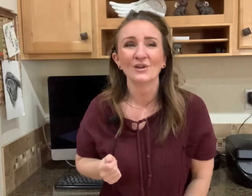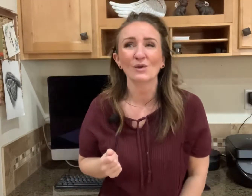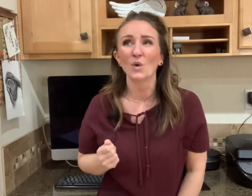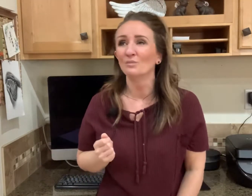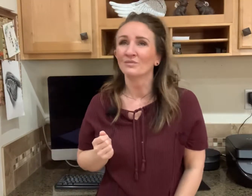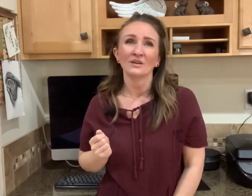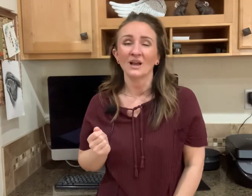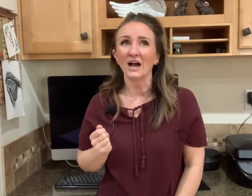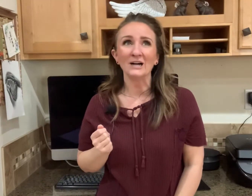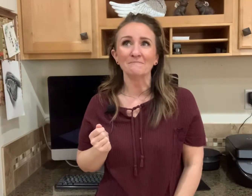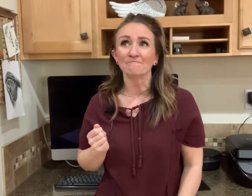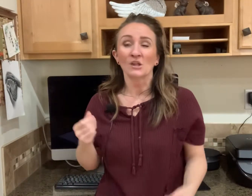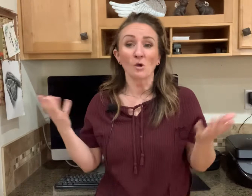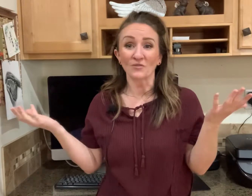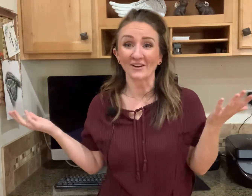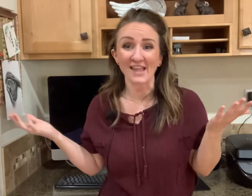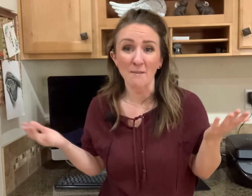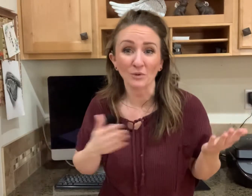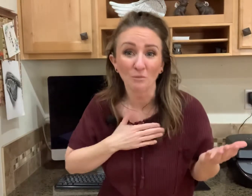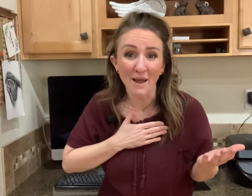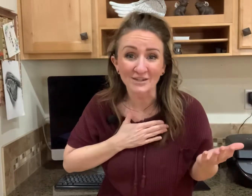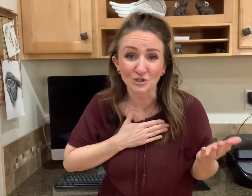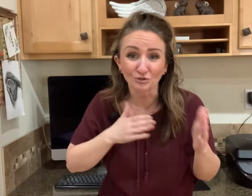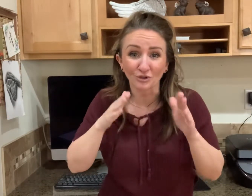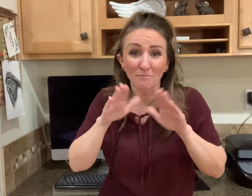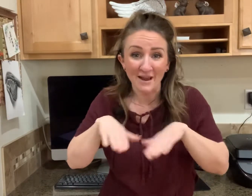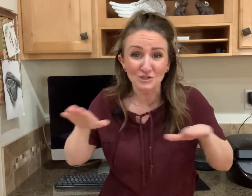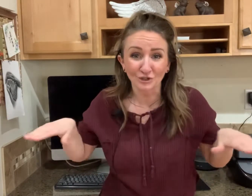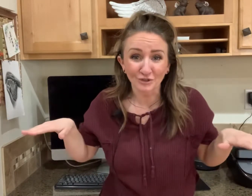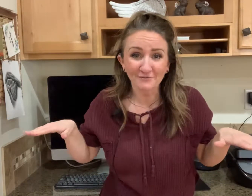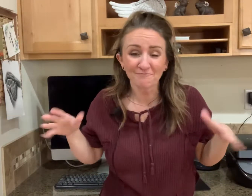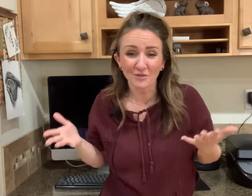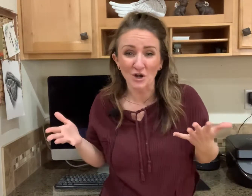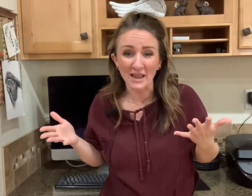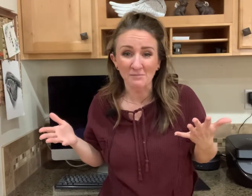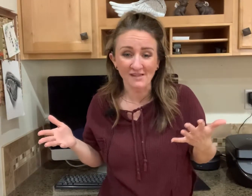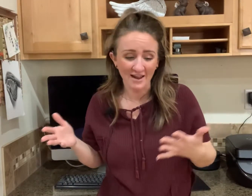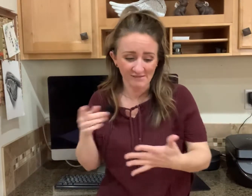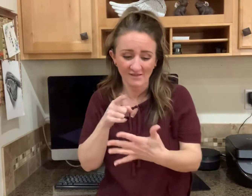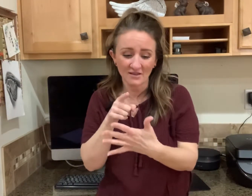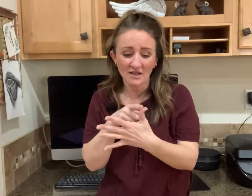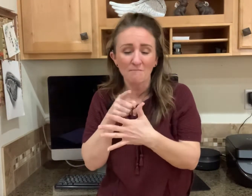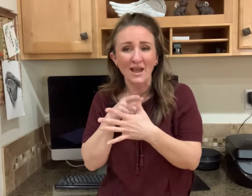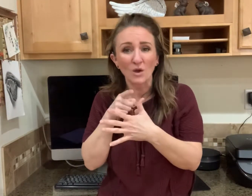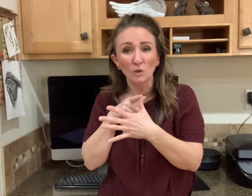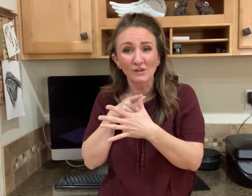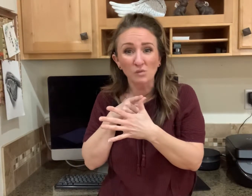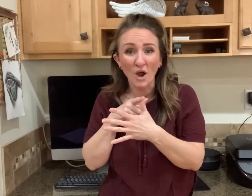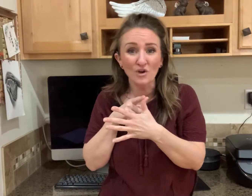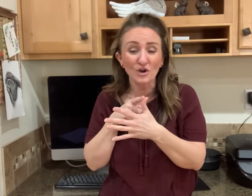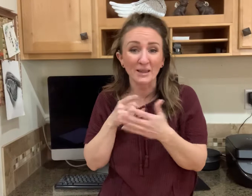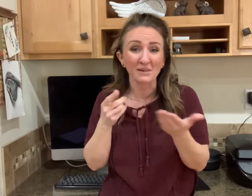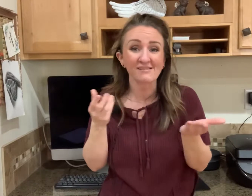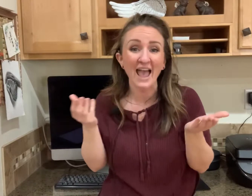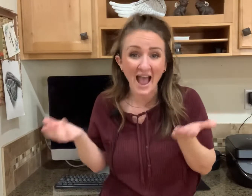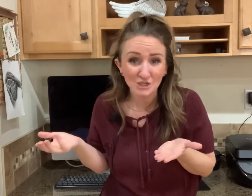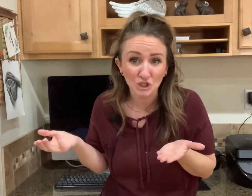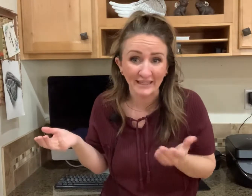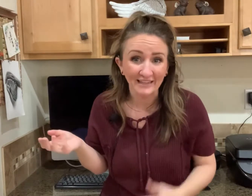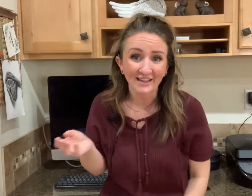So for example, my children, their name signs, my oldest one, her name is Ashley, but